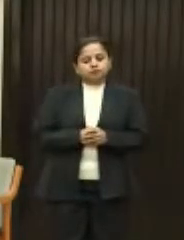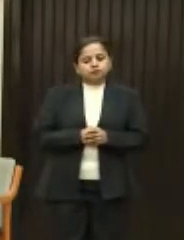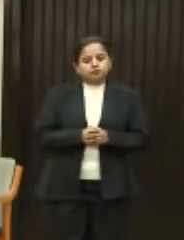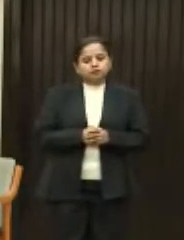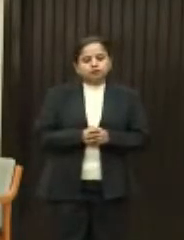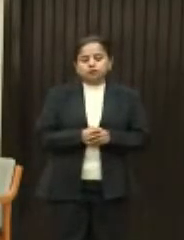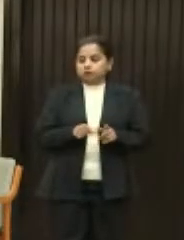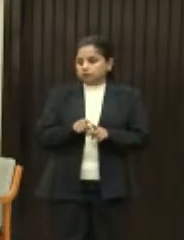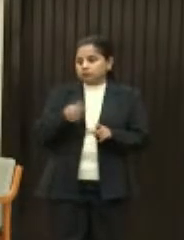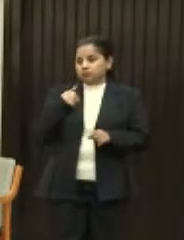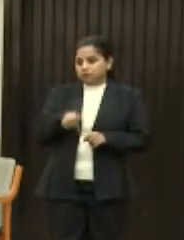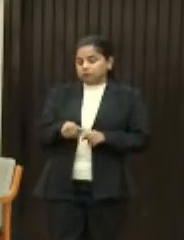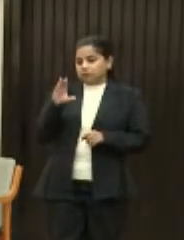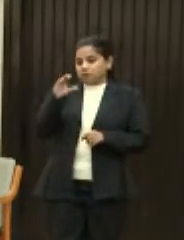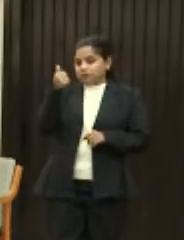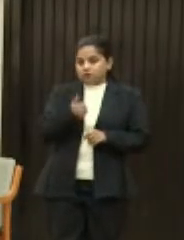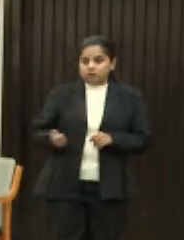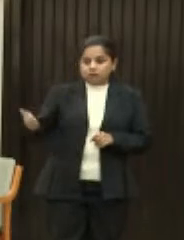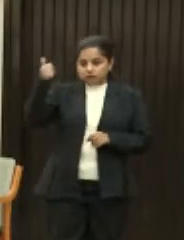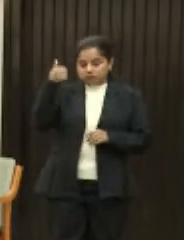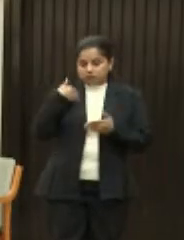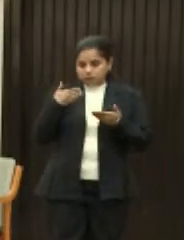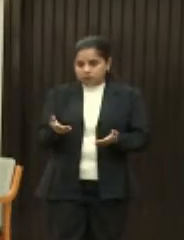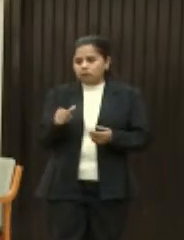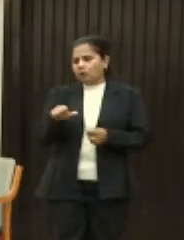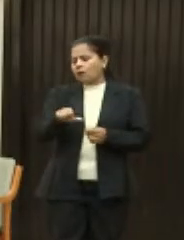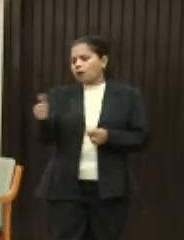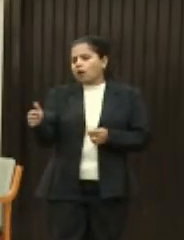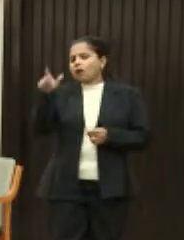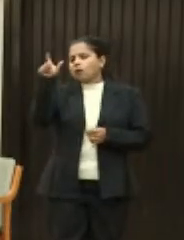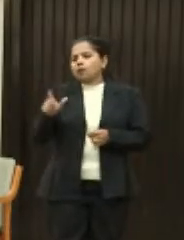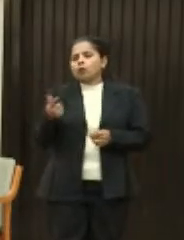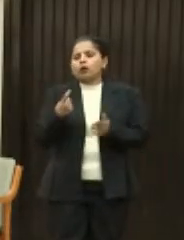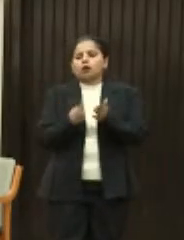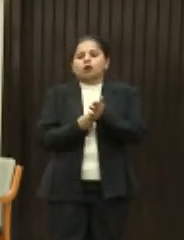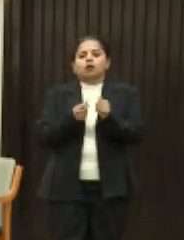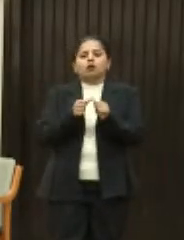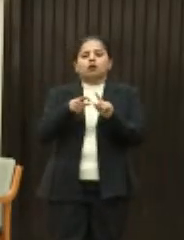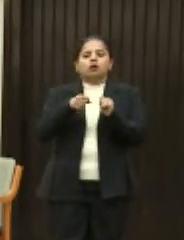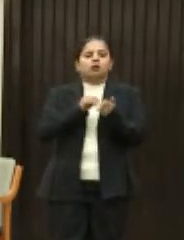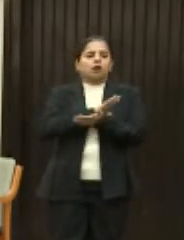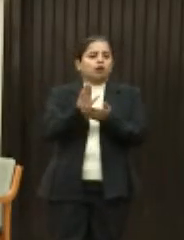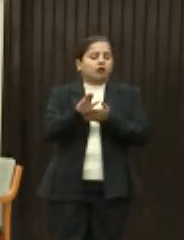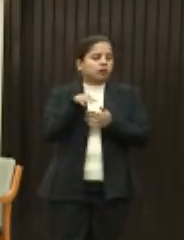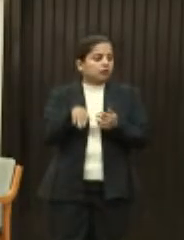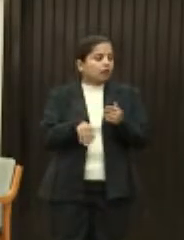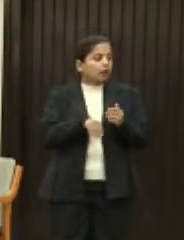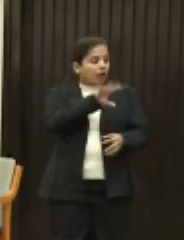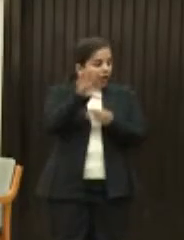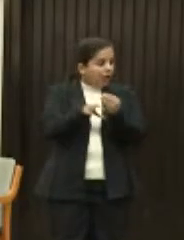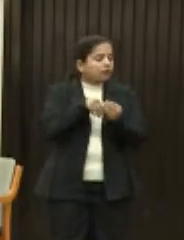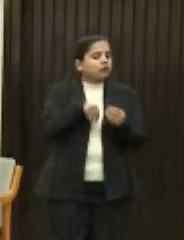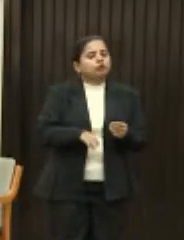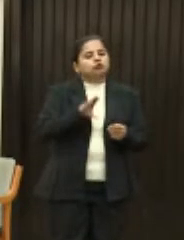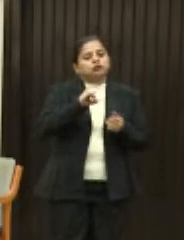I was the chairman, and the other member was Rakesh Verma, the additional chief secretary.